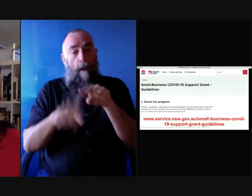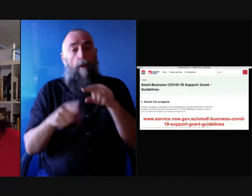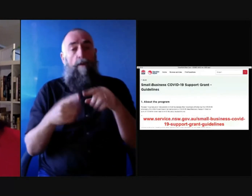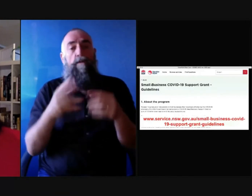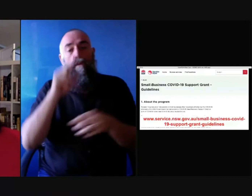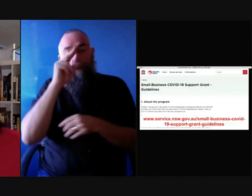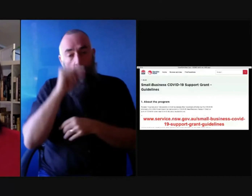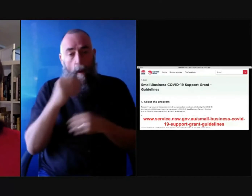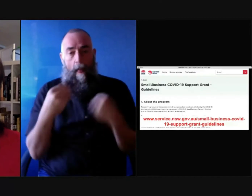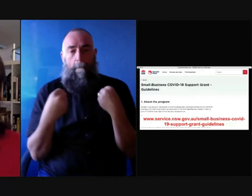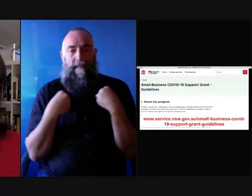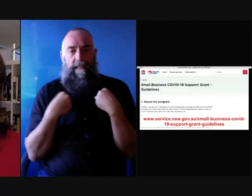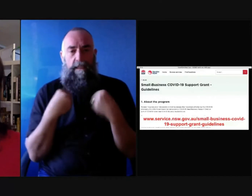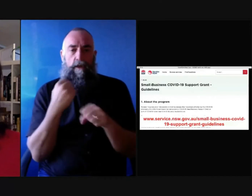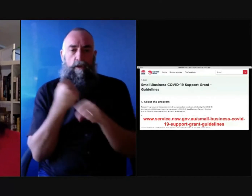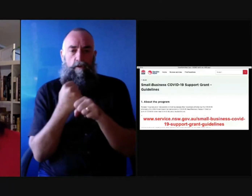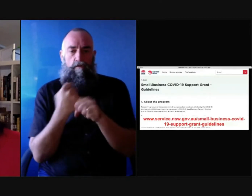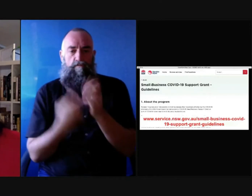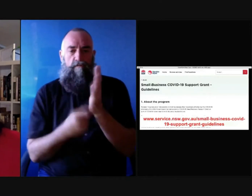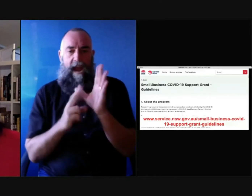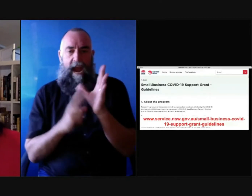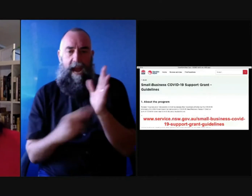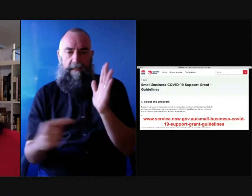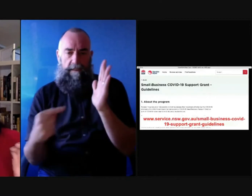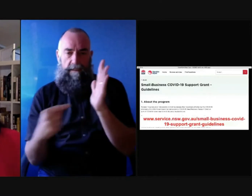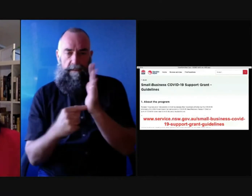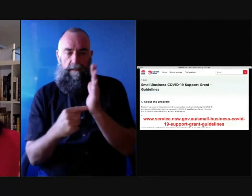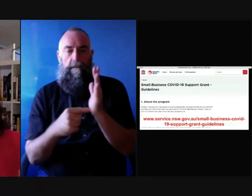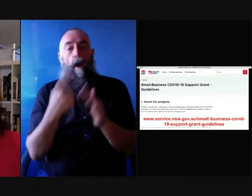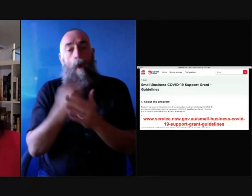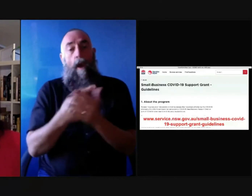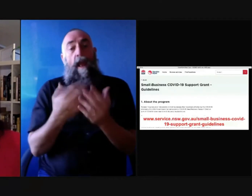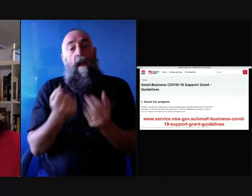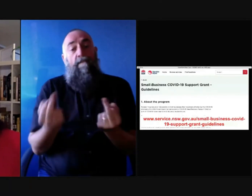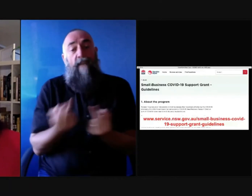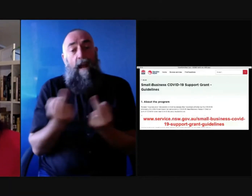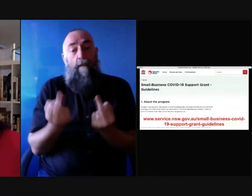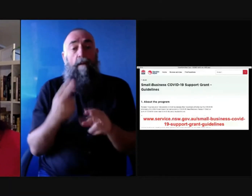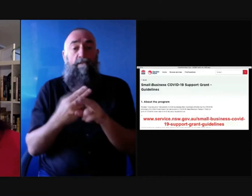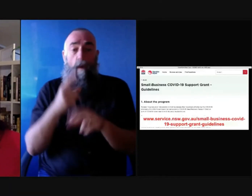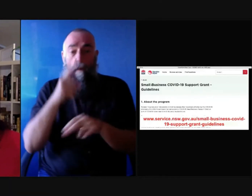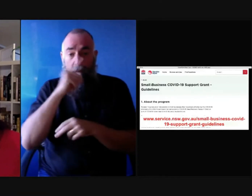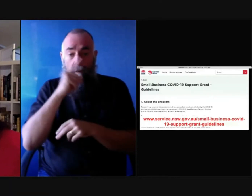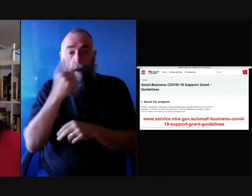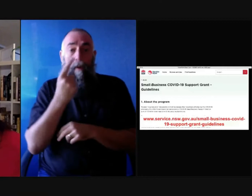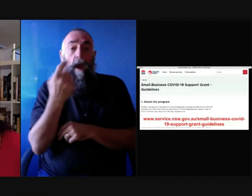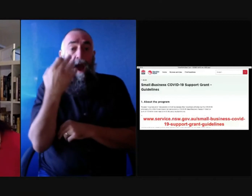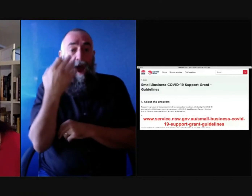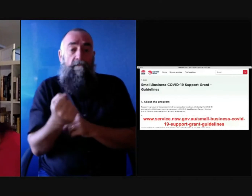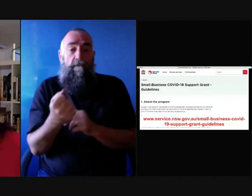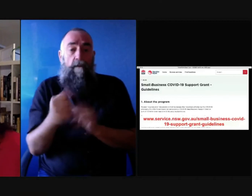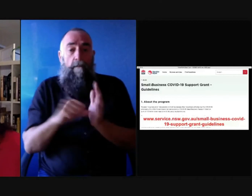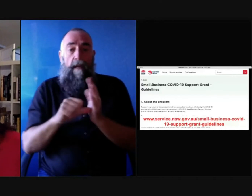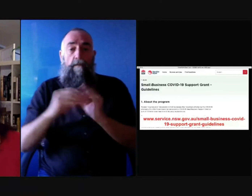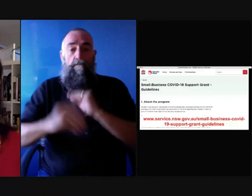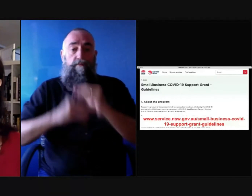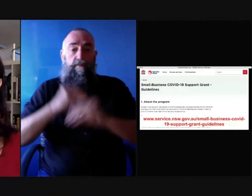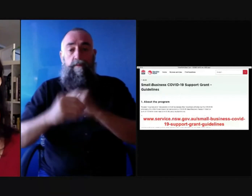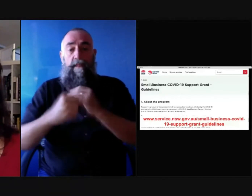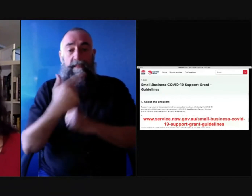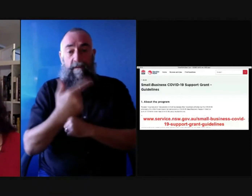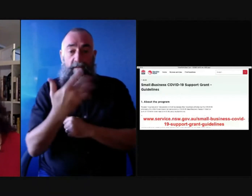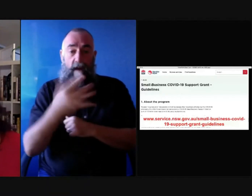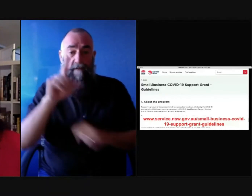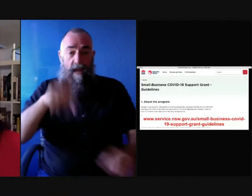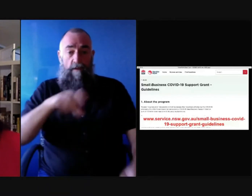grant, which is only available to people, to businesses who have a turnover of $75,000 or more